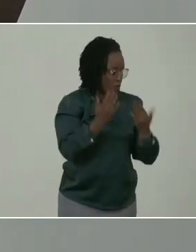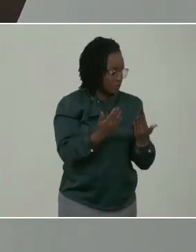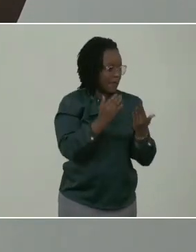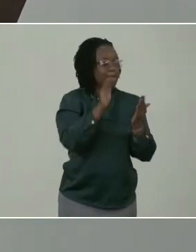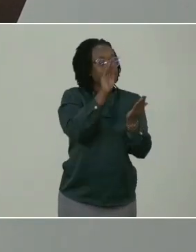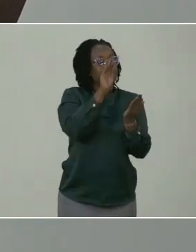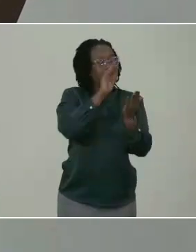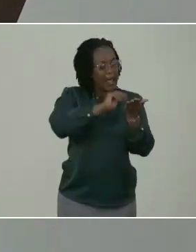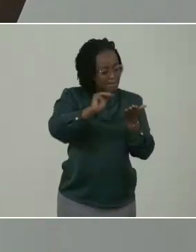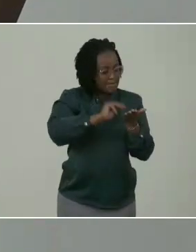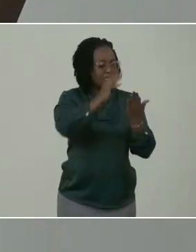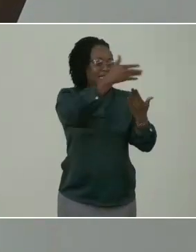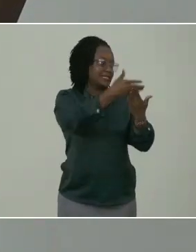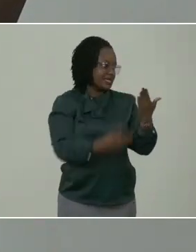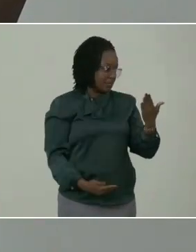statements from M-Pesa,